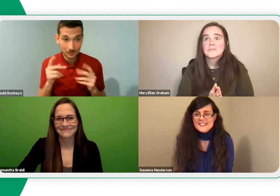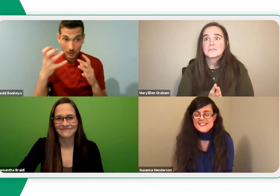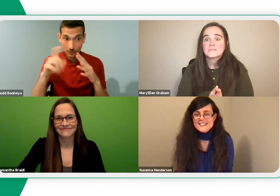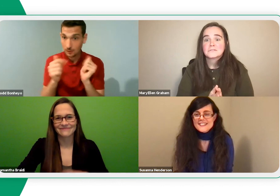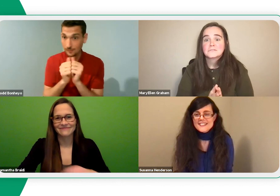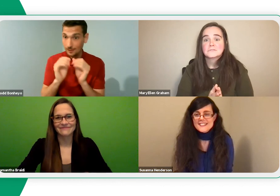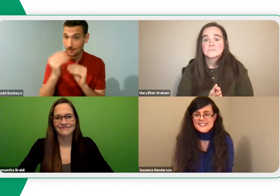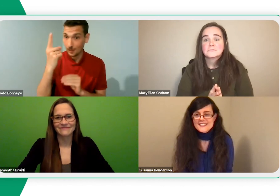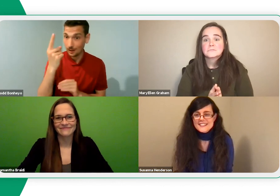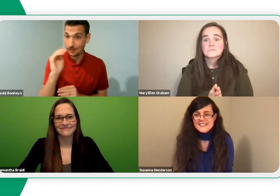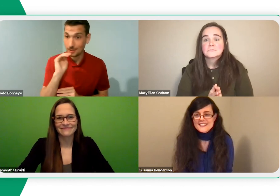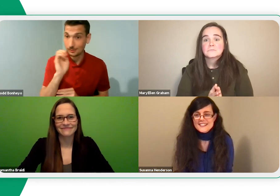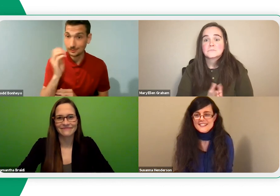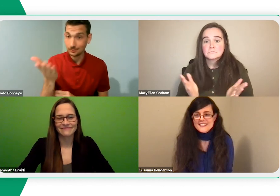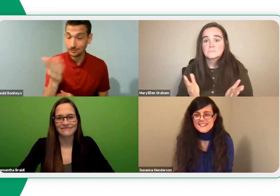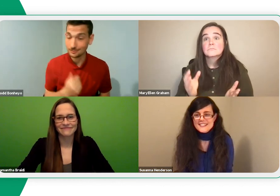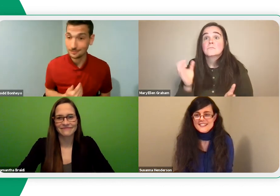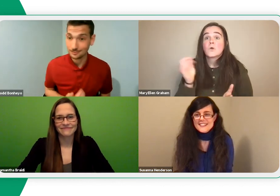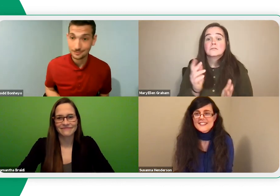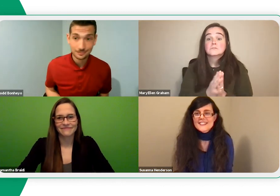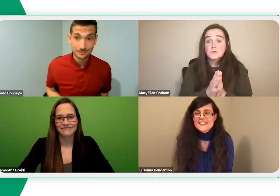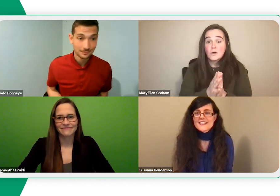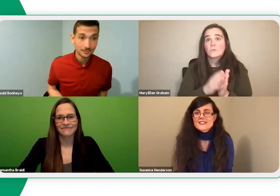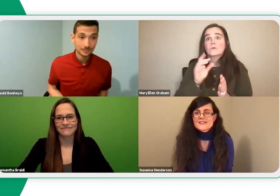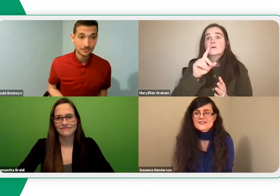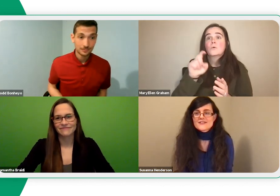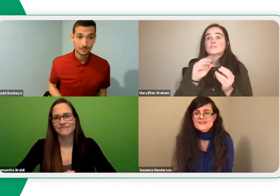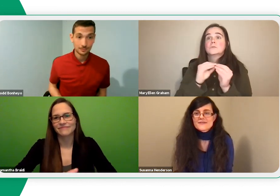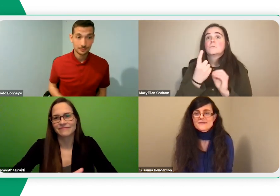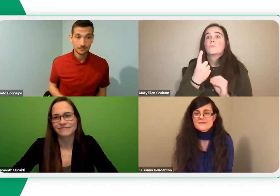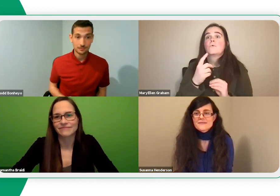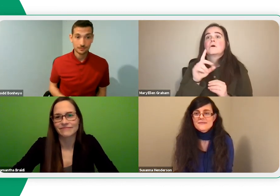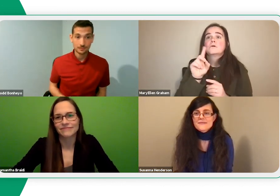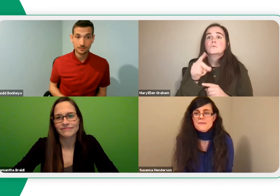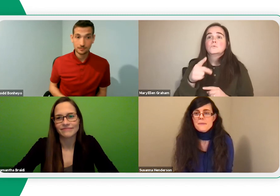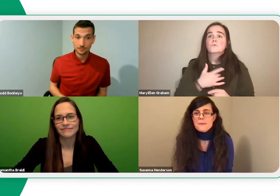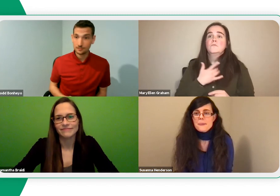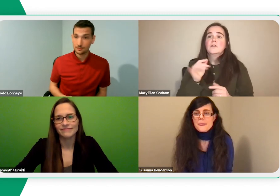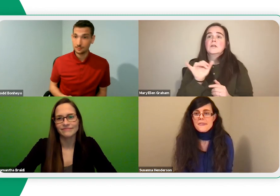as many of these as possible. Mary Ellen, you want to take the first one?